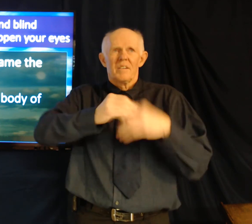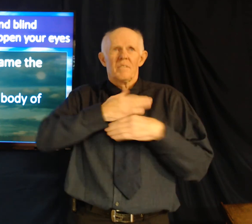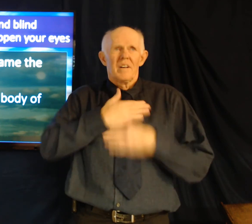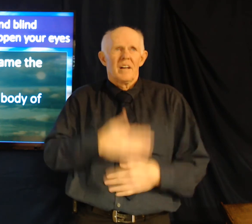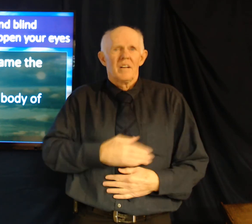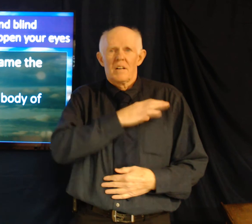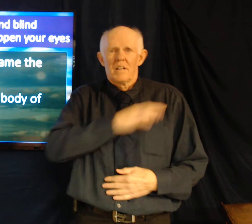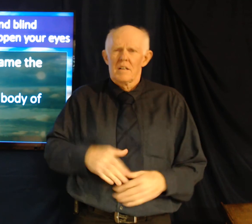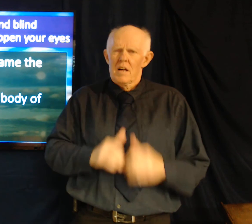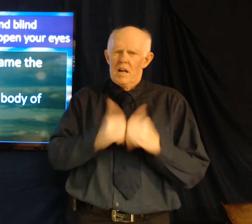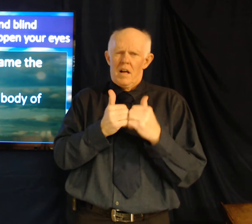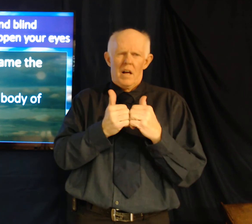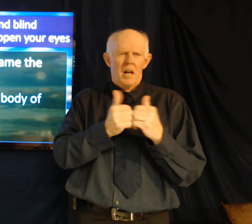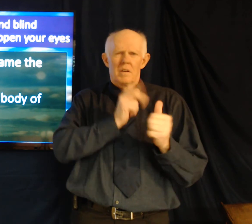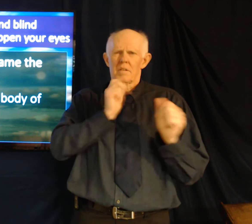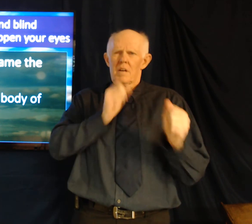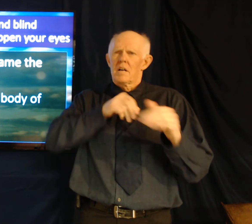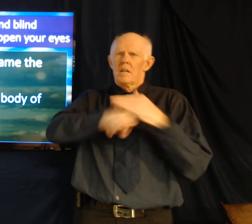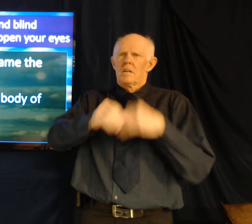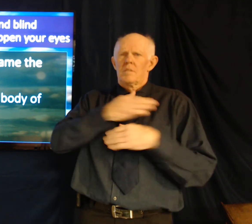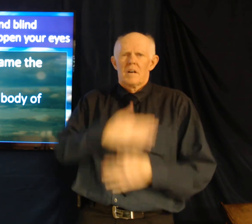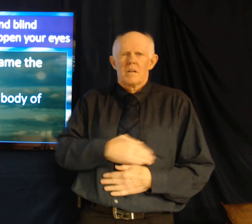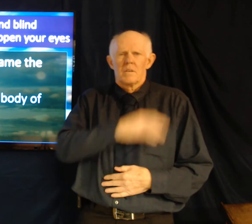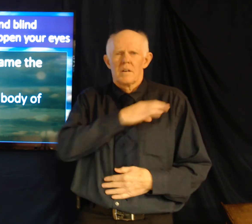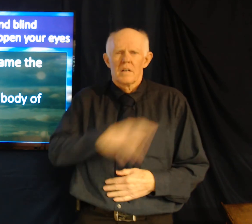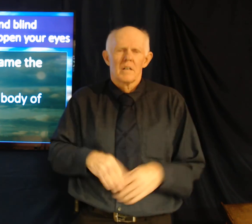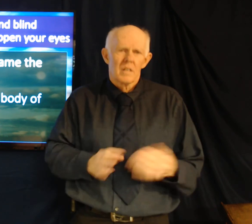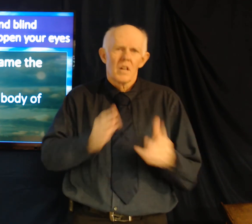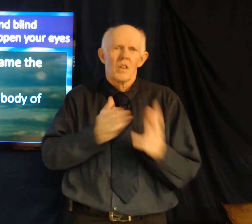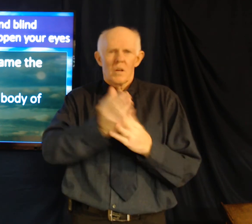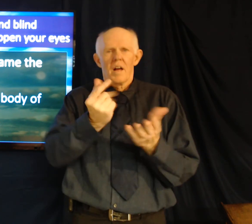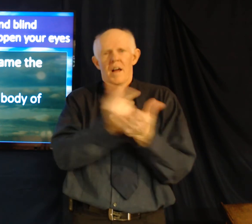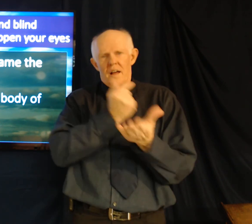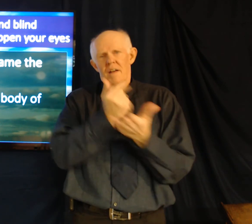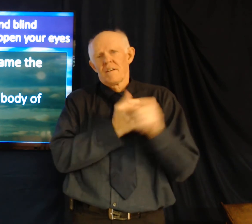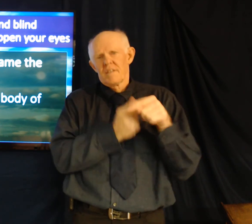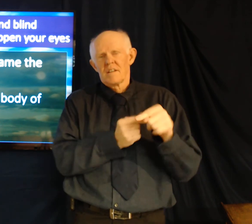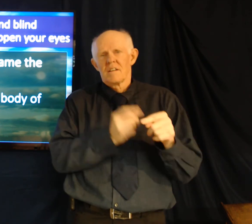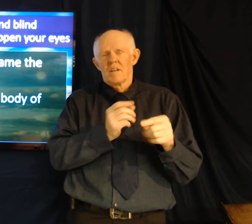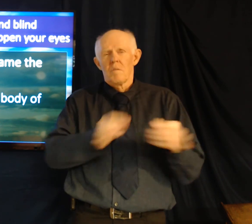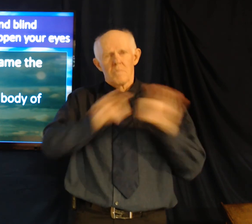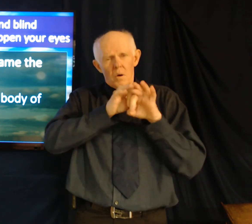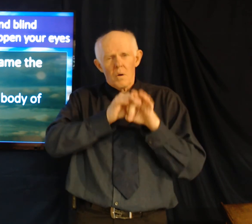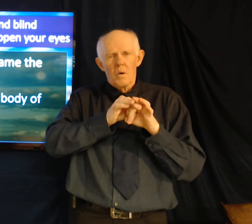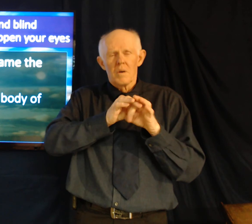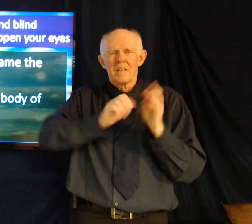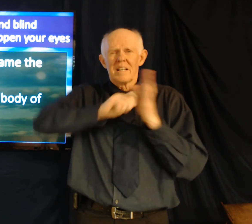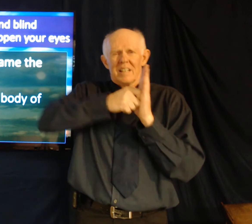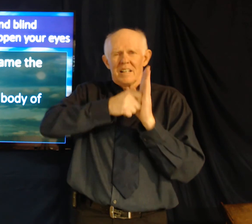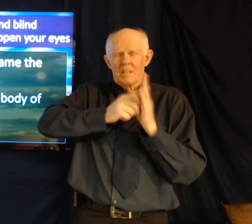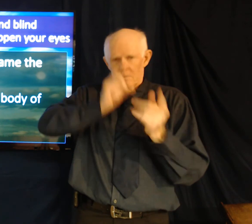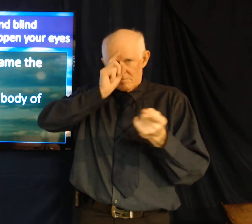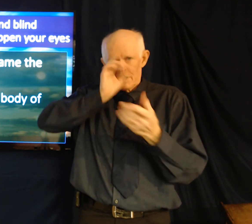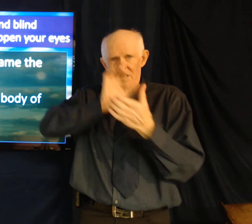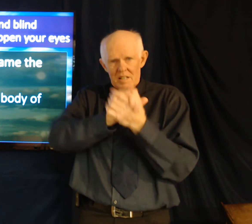world how enter into the body of christ through the gospel it's important it's the